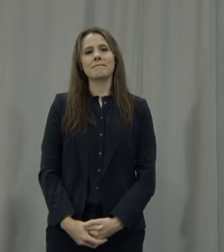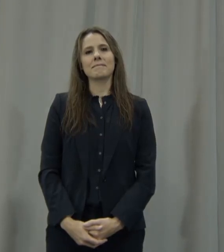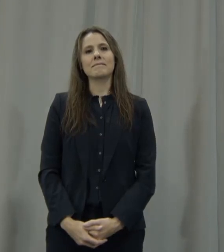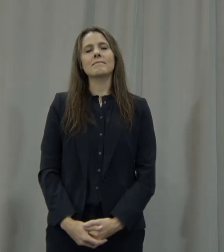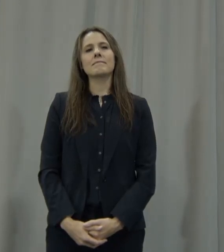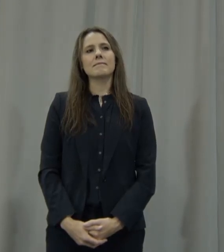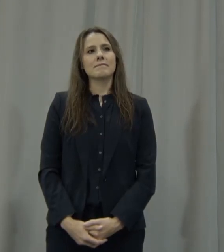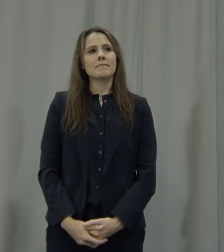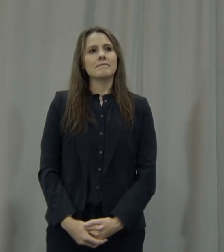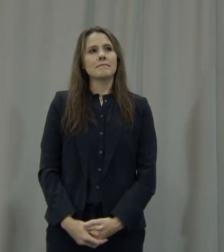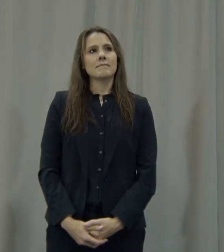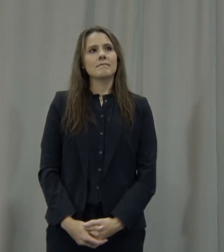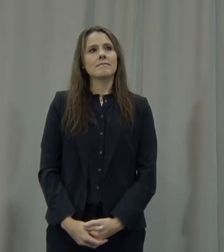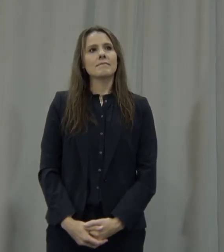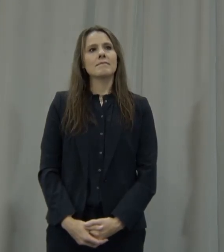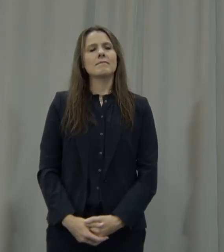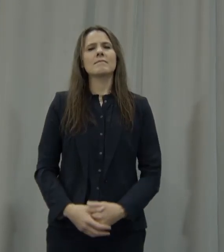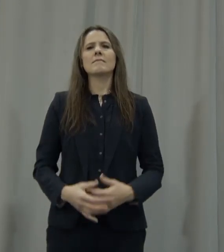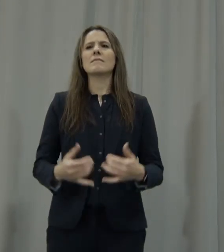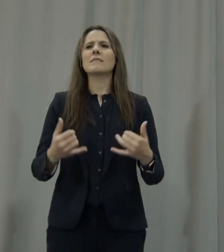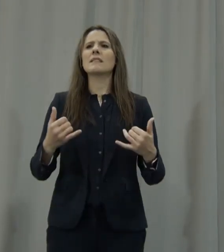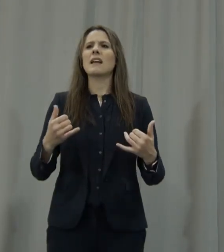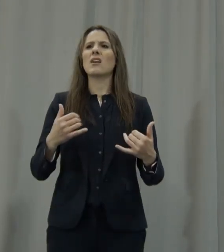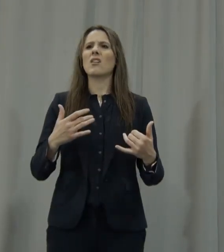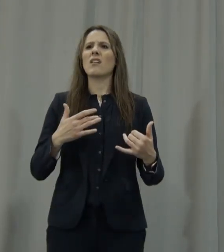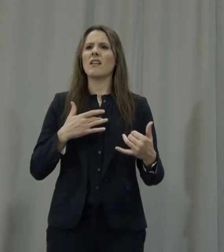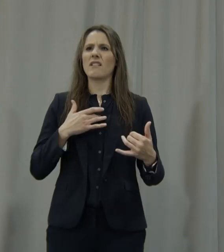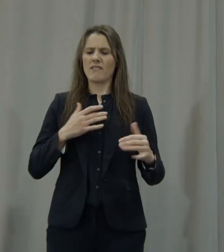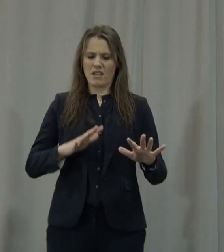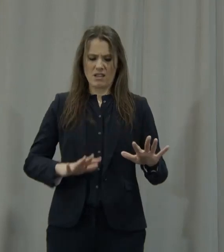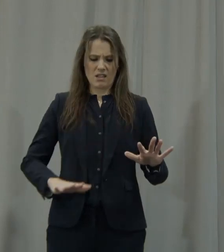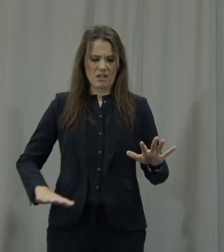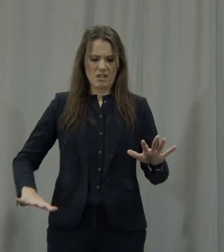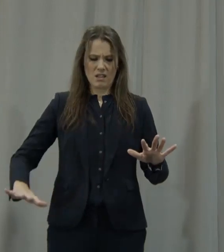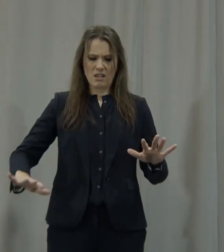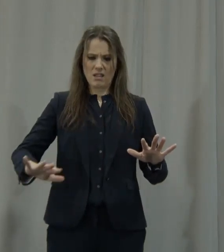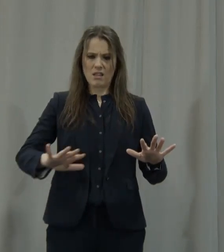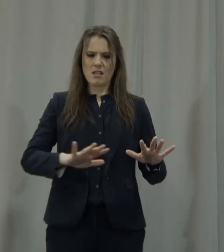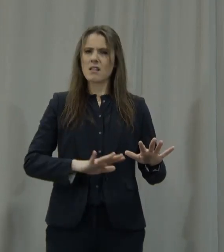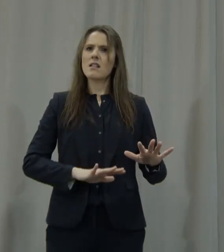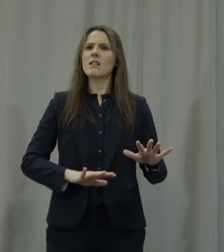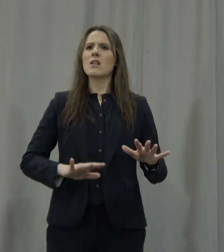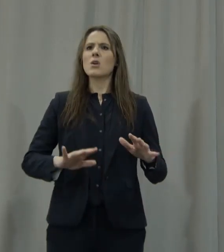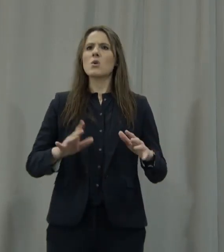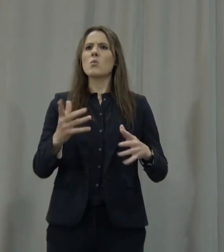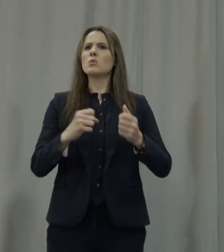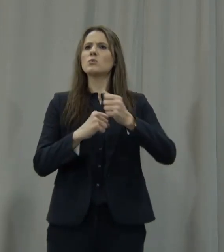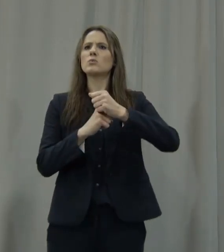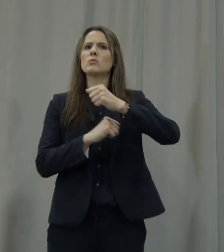And I invite you to feel what is beneath you. What's holding you up?